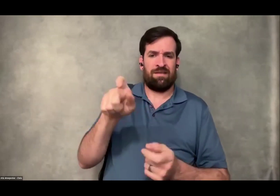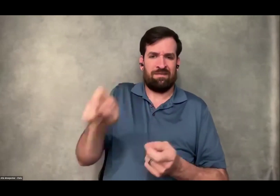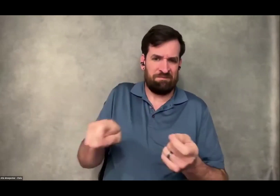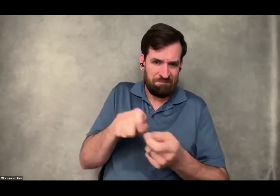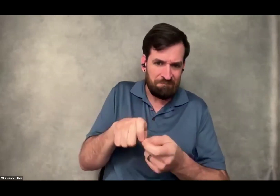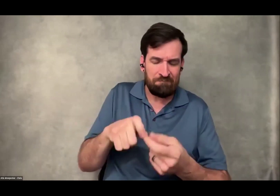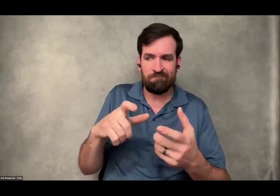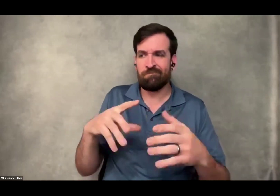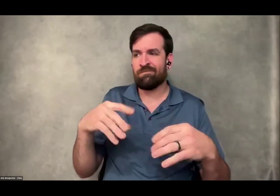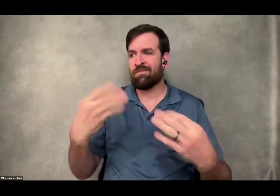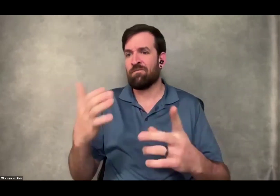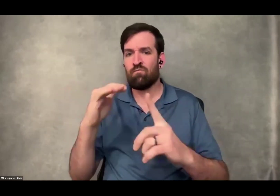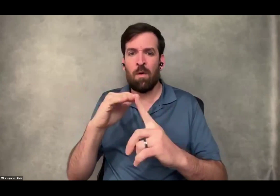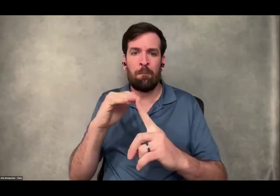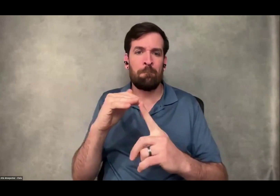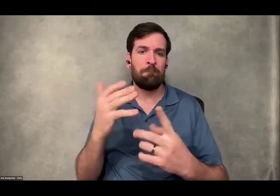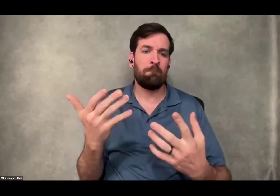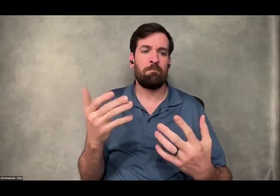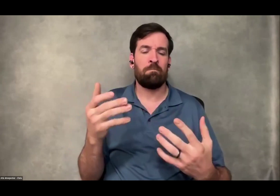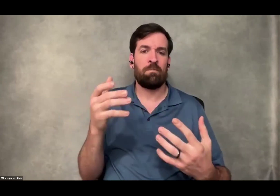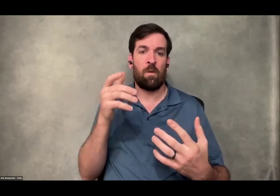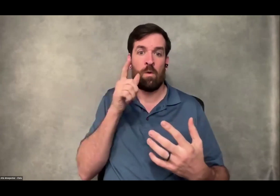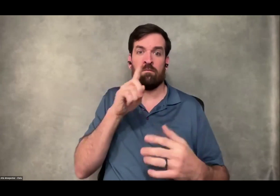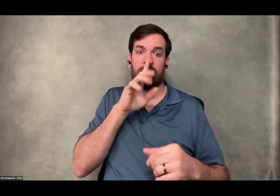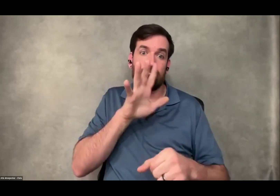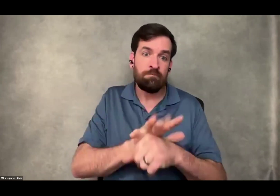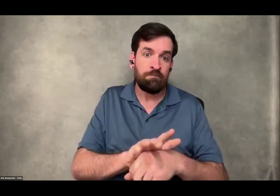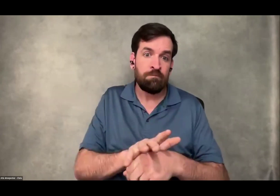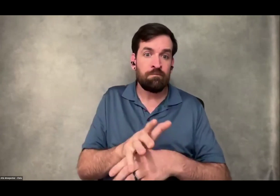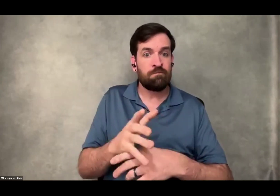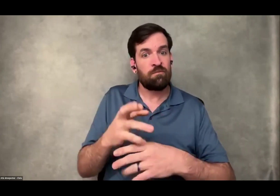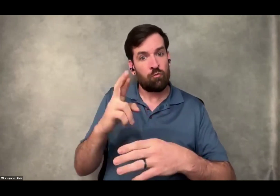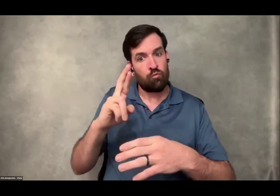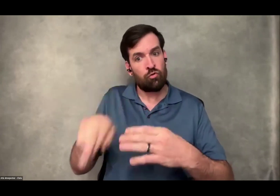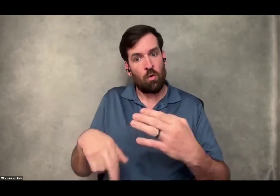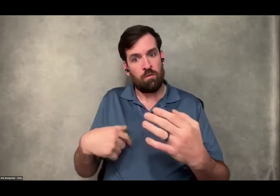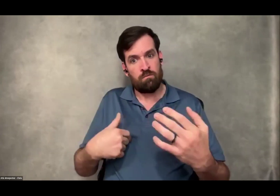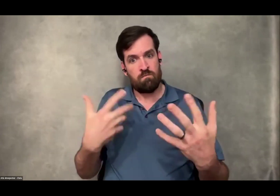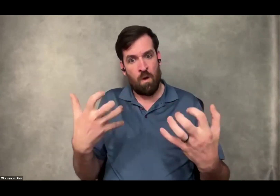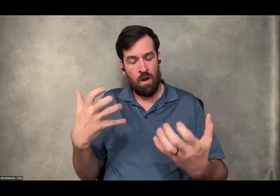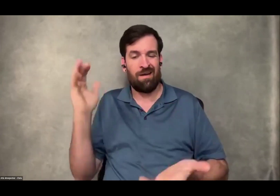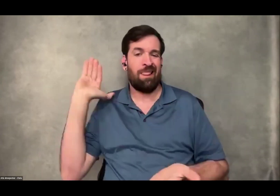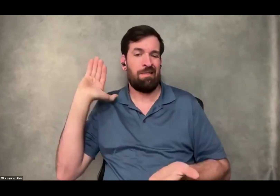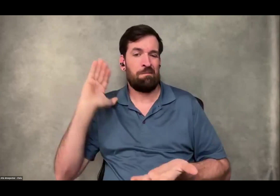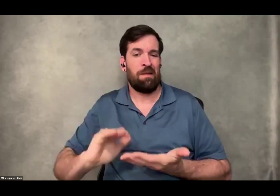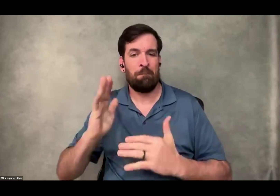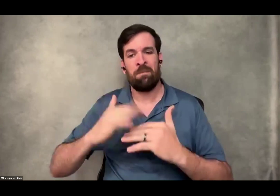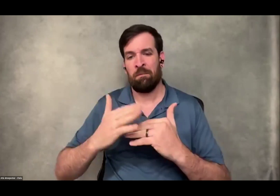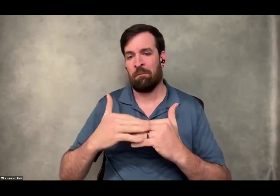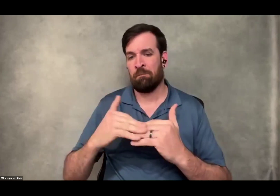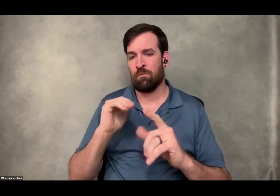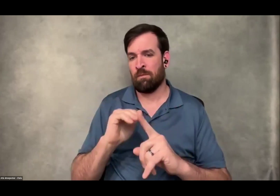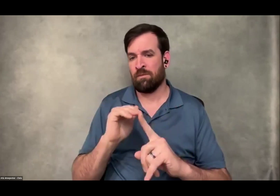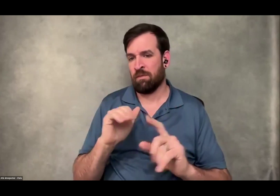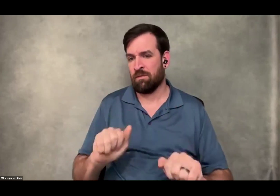prompt that basically guarantees that we'll get the result that we want in as little prompts as possible. So that